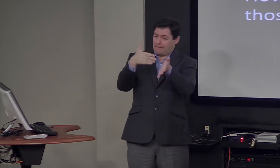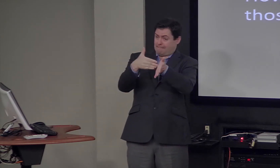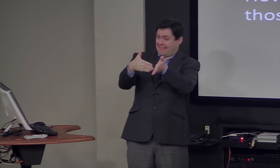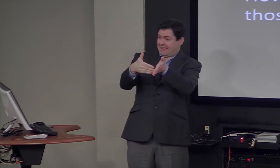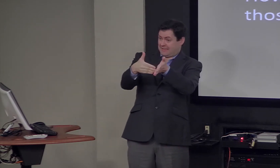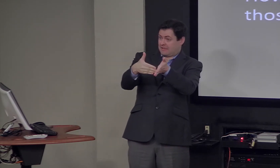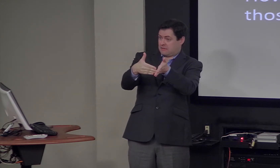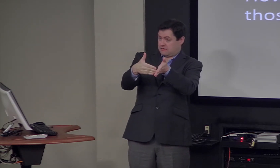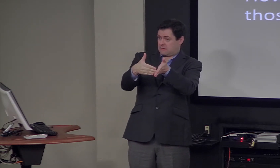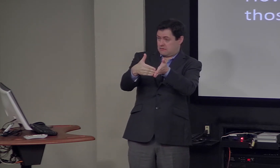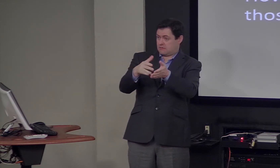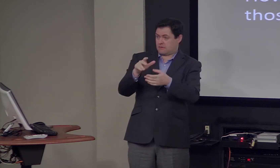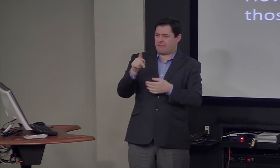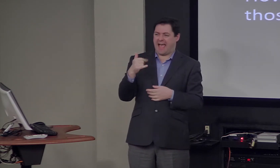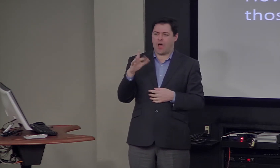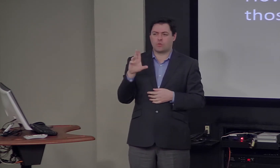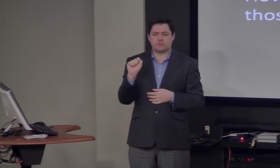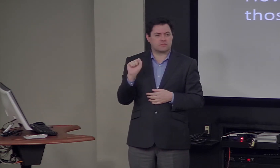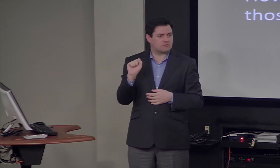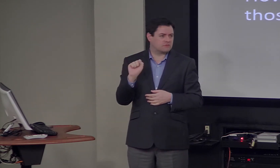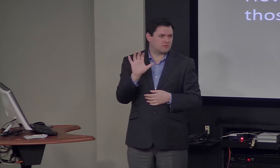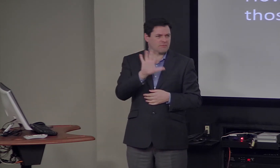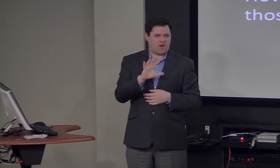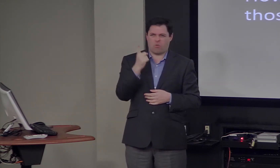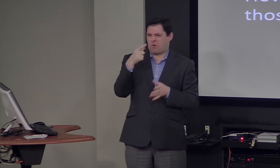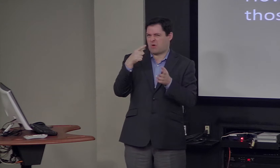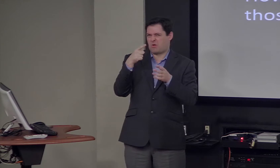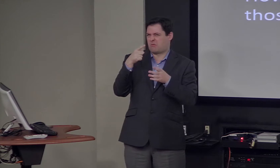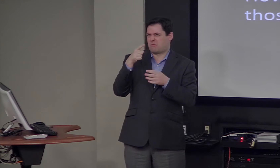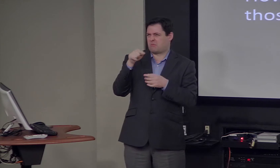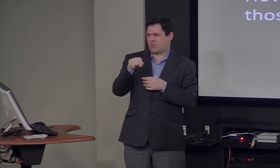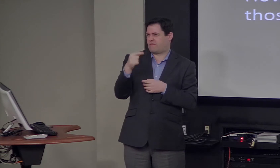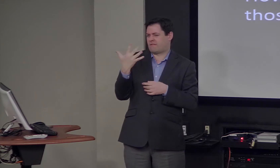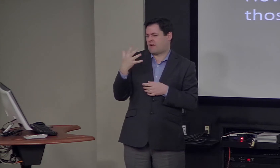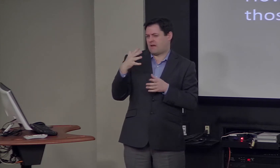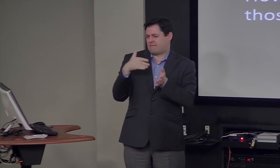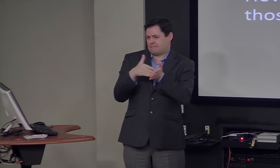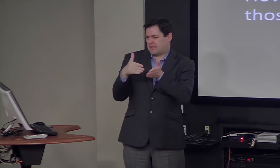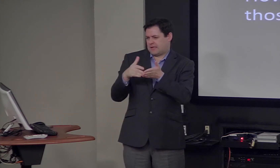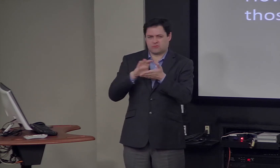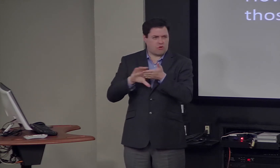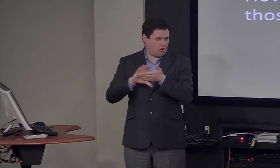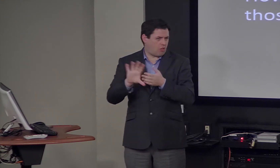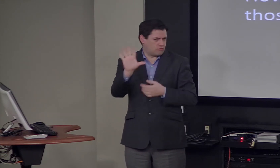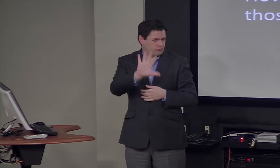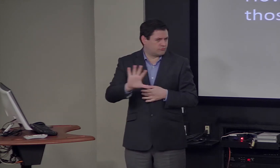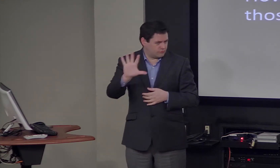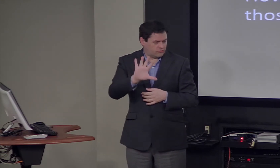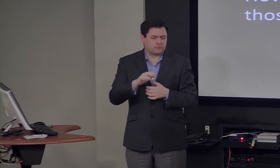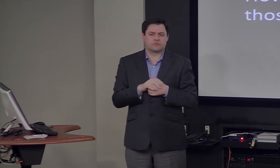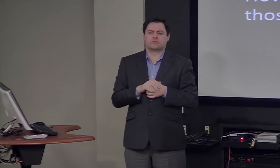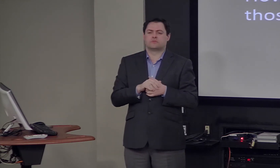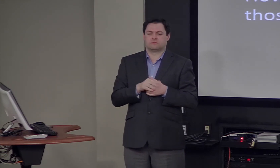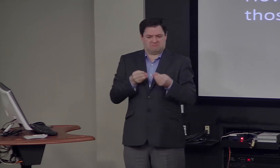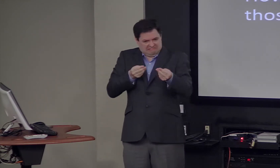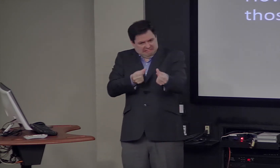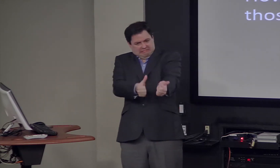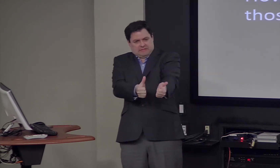that situation, they provided £1 million, which is the equivalent of about $5